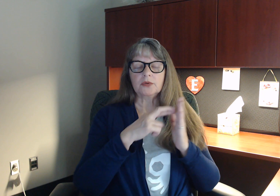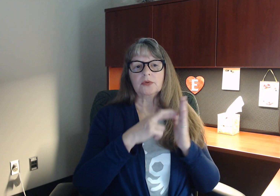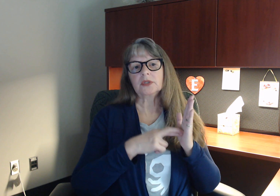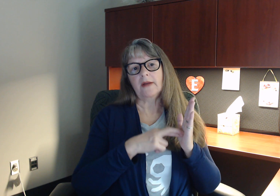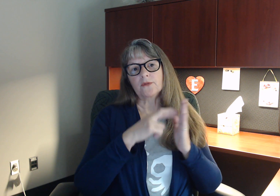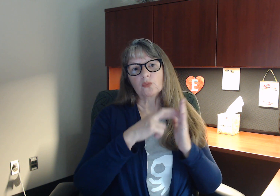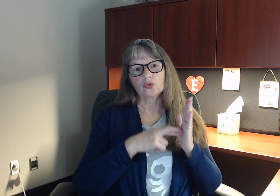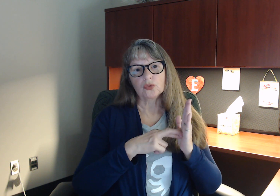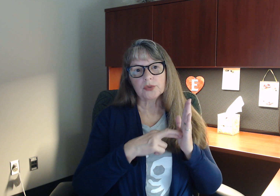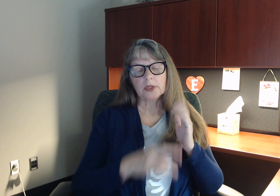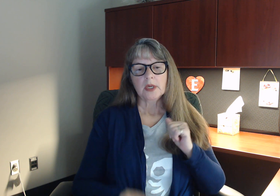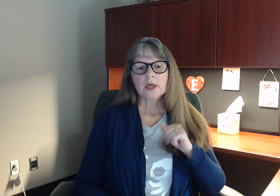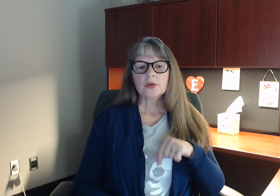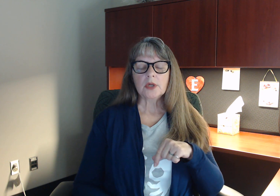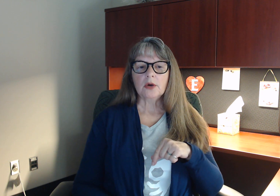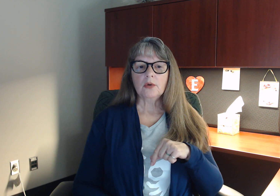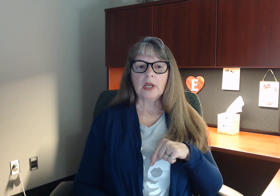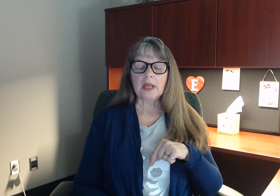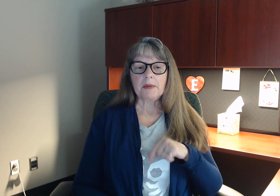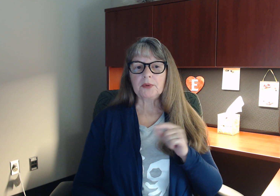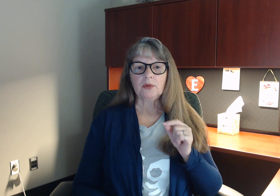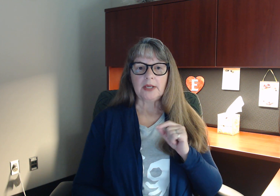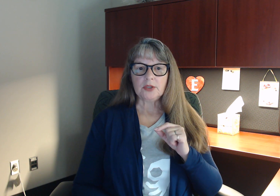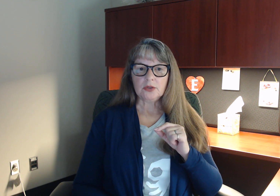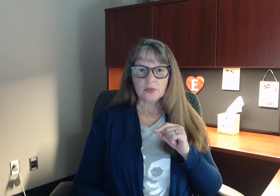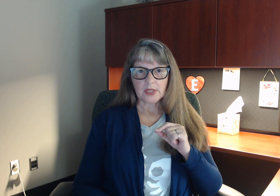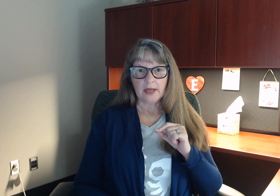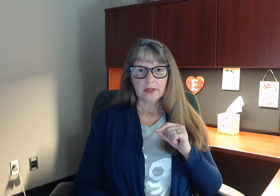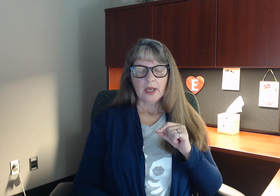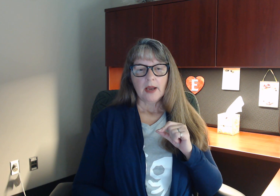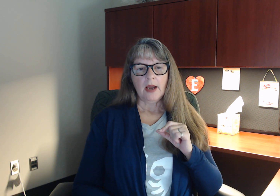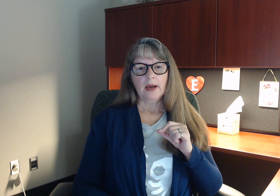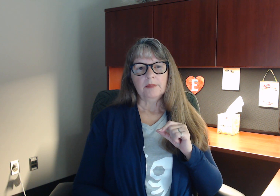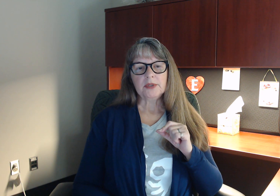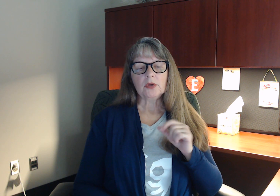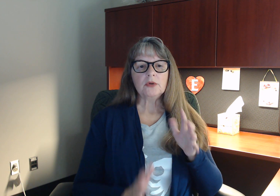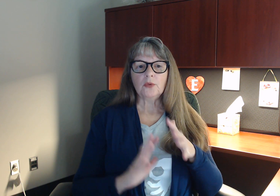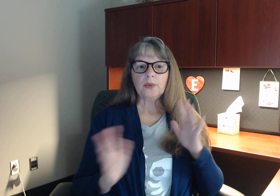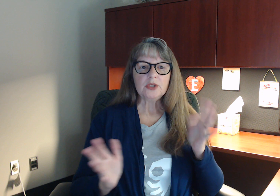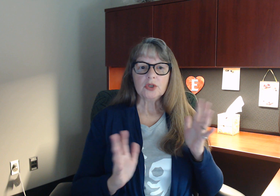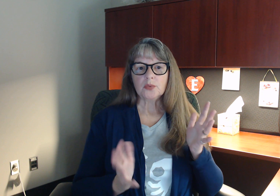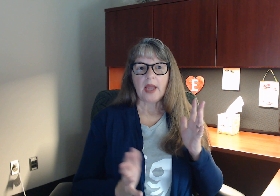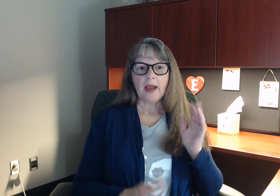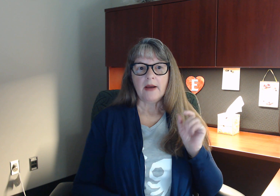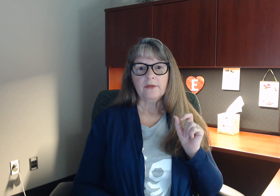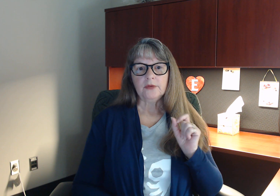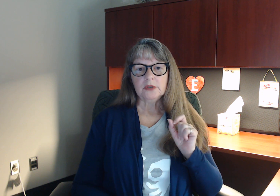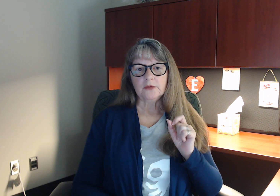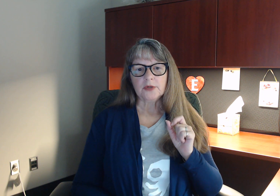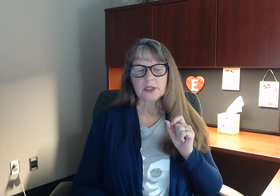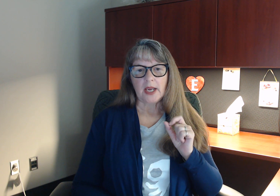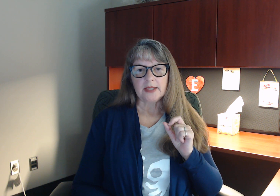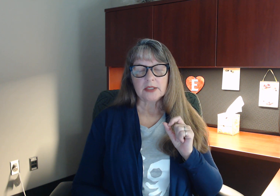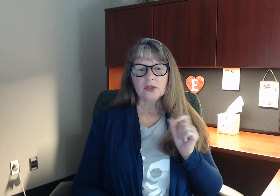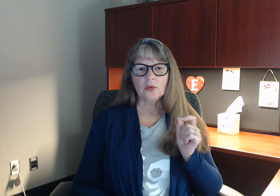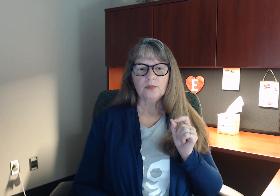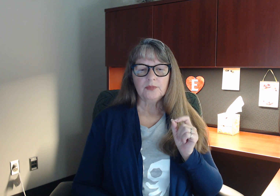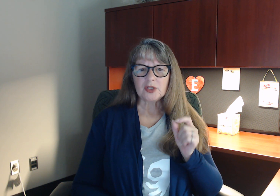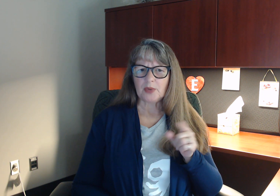the sign for rules. So a lot of people don't like to use that. But so different regions will have different signs. And so I told